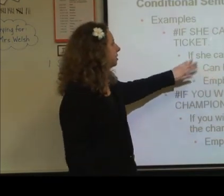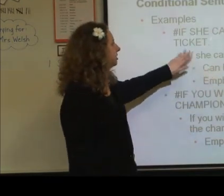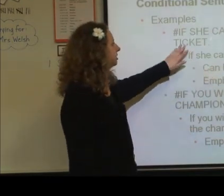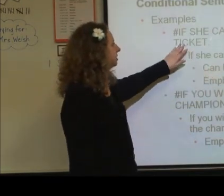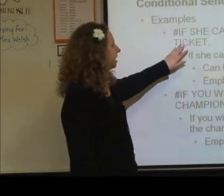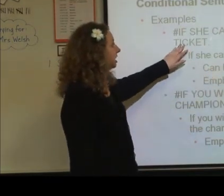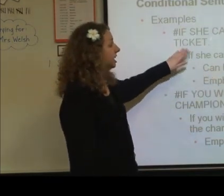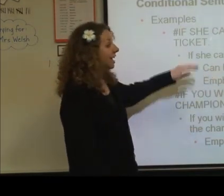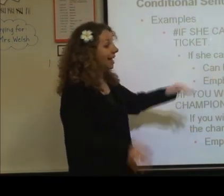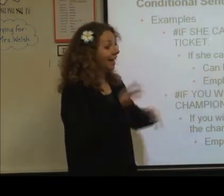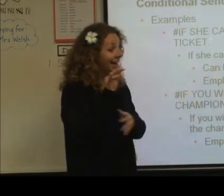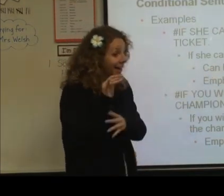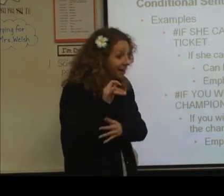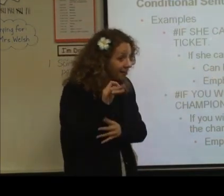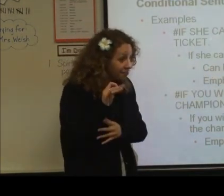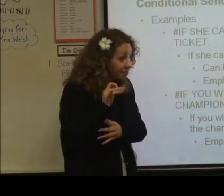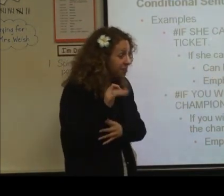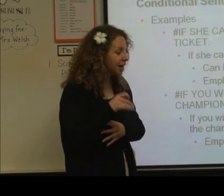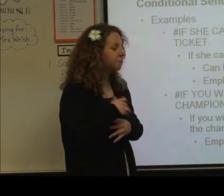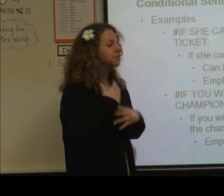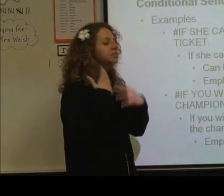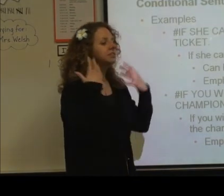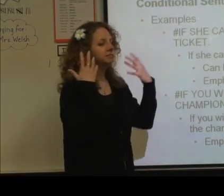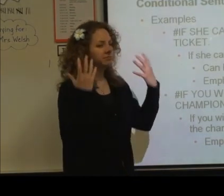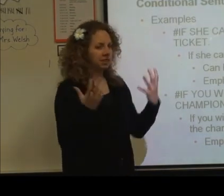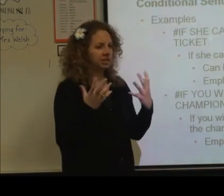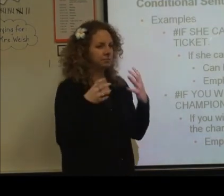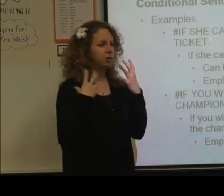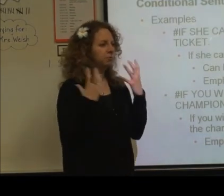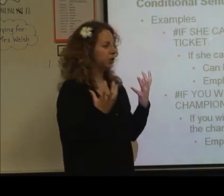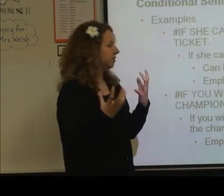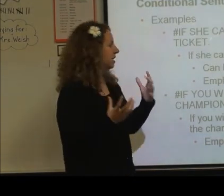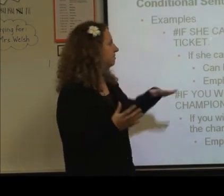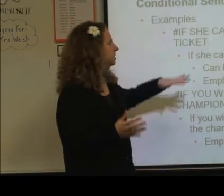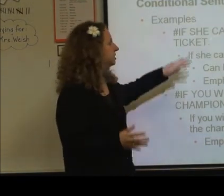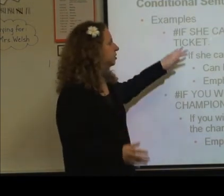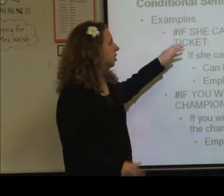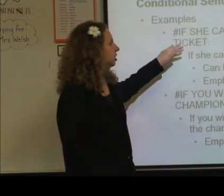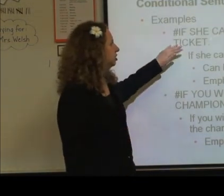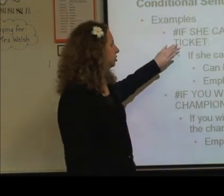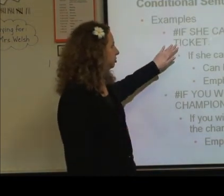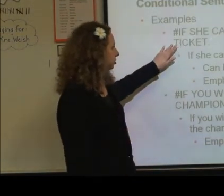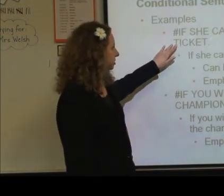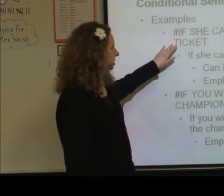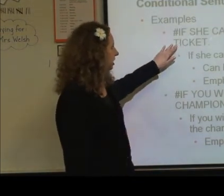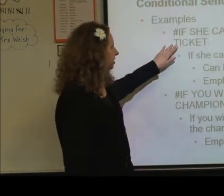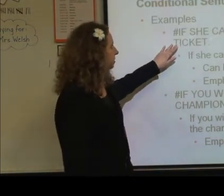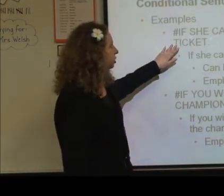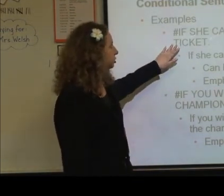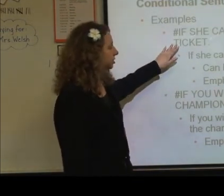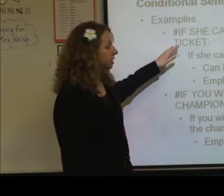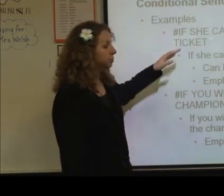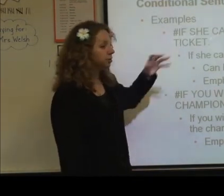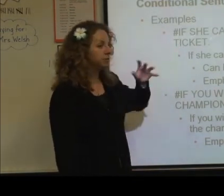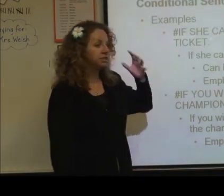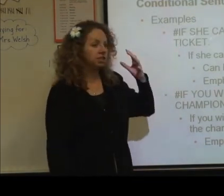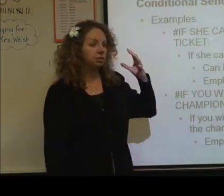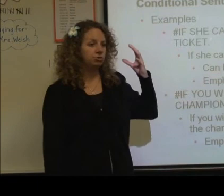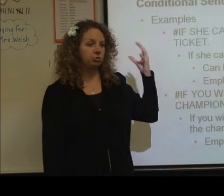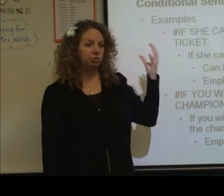one, then if this happens, it's putting more of an emphasis on you lose the ticket. So that's one of the reasons that you would choose